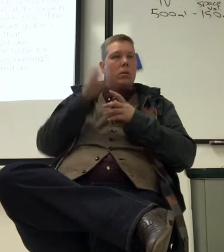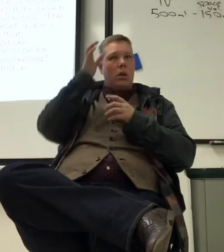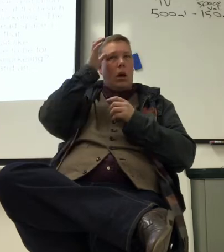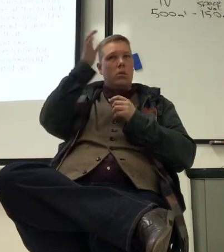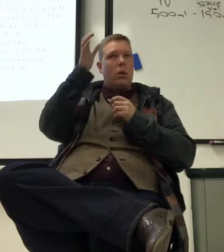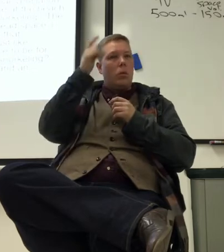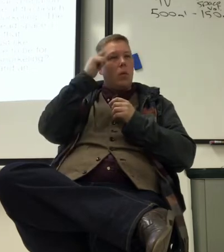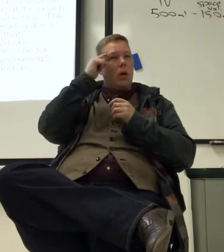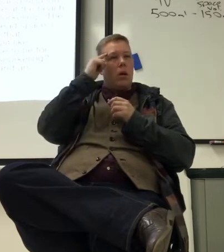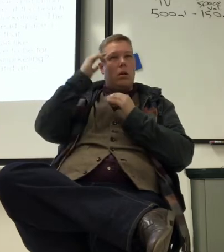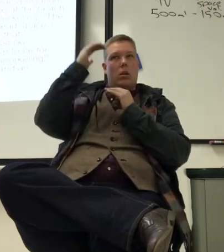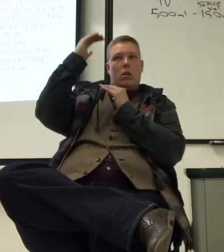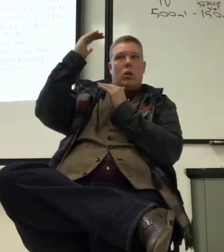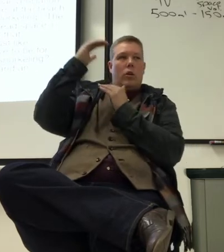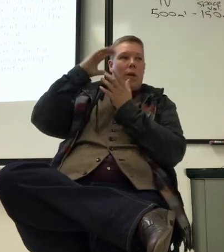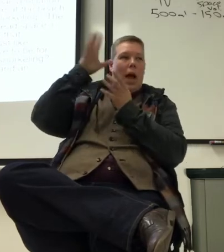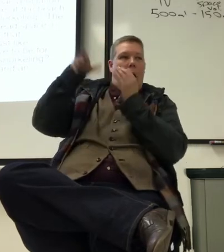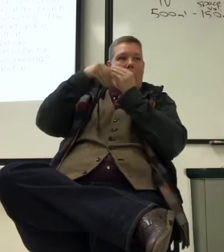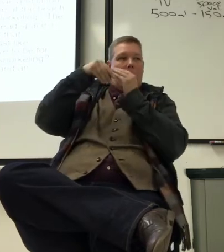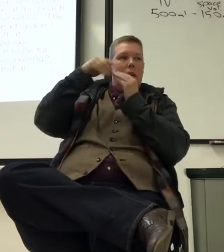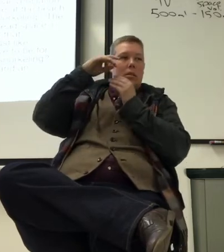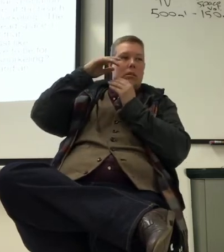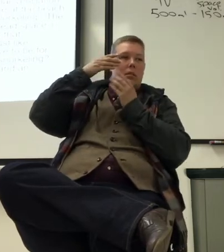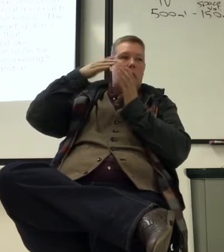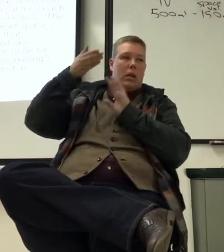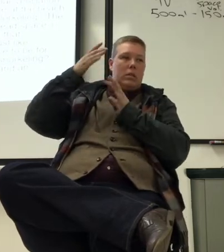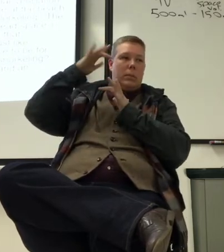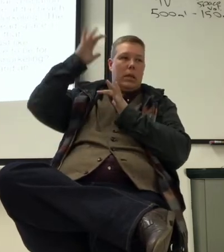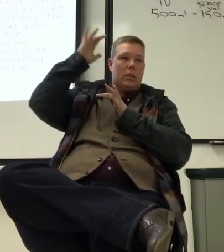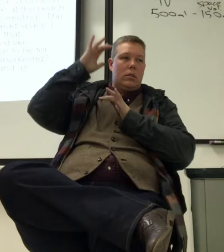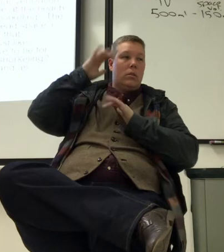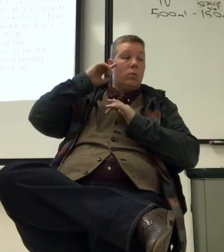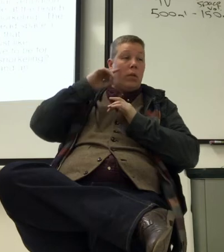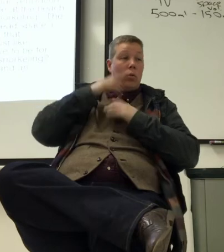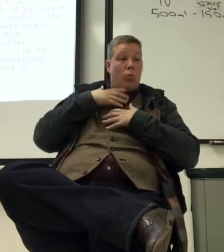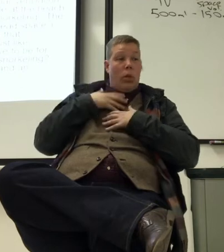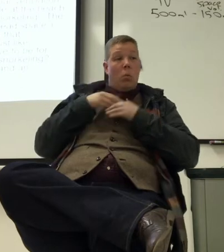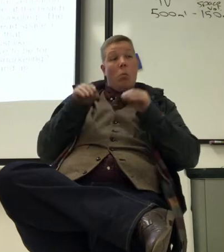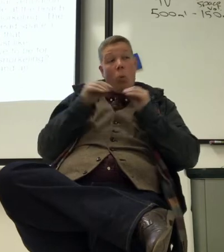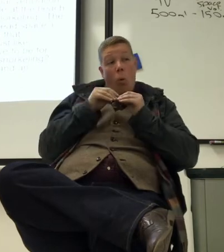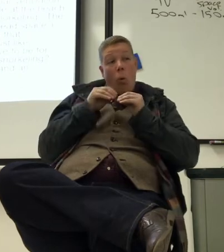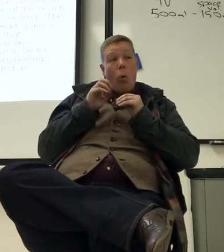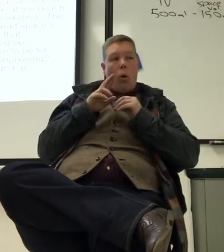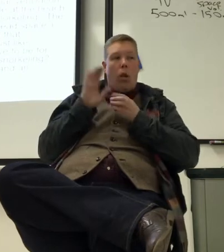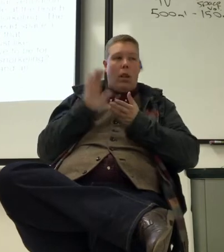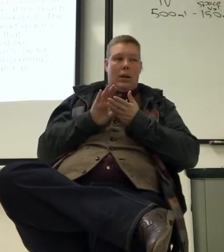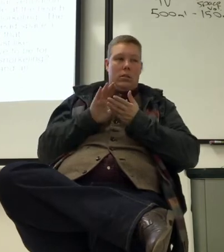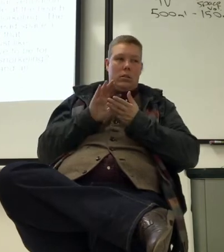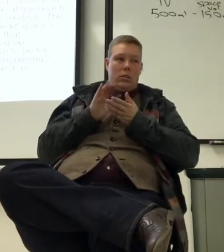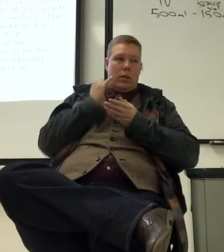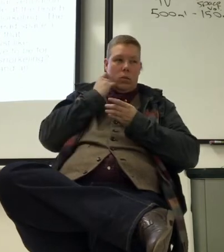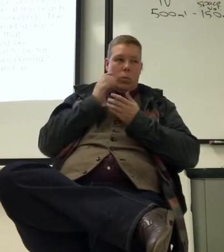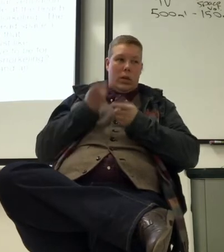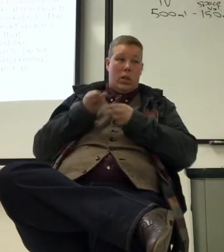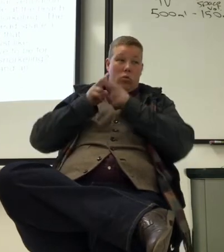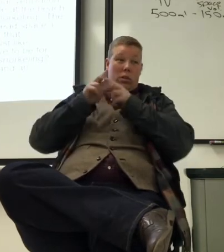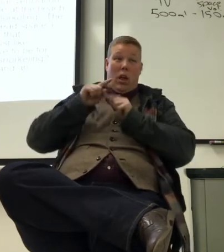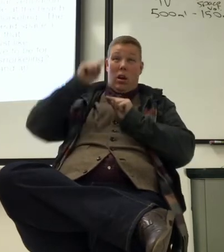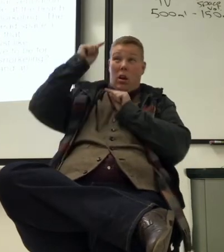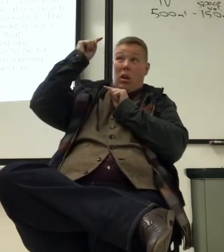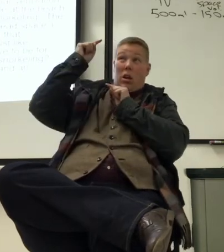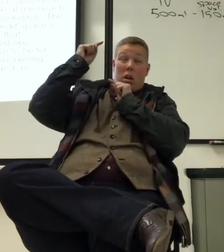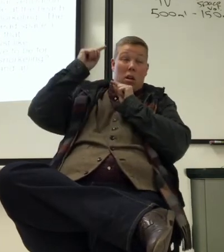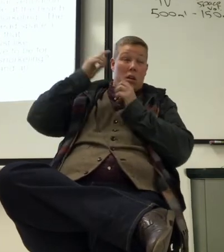the math, do you have to breathe more or less if you increase the dead space volume? The breathing rate will